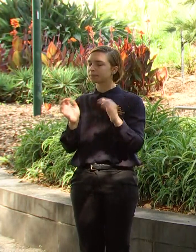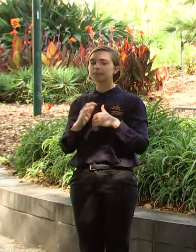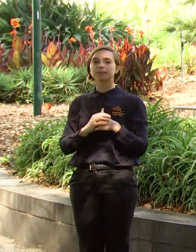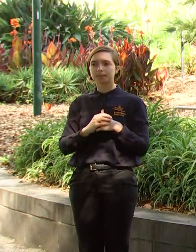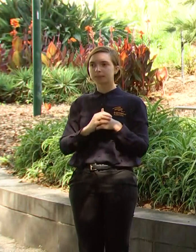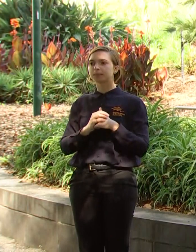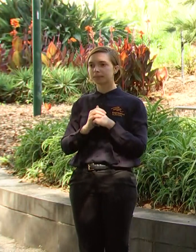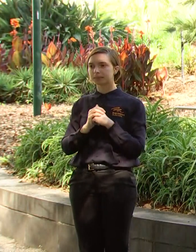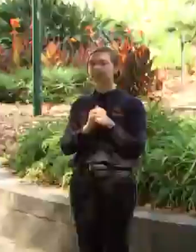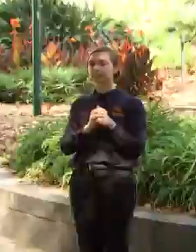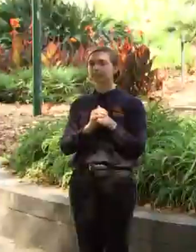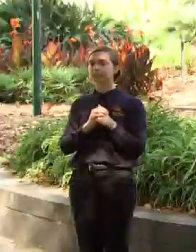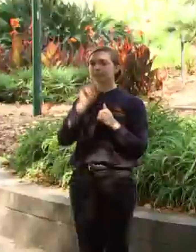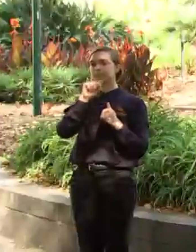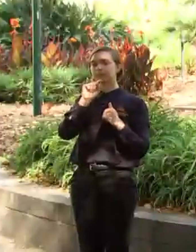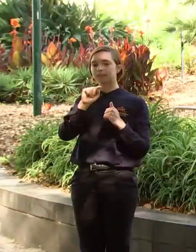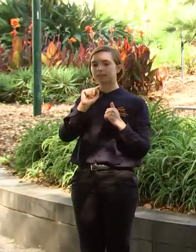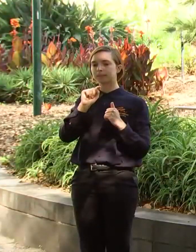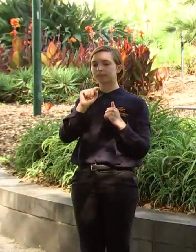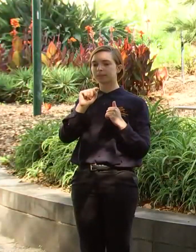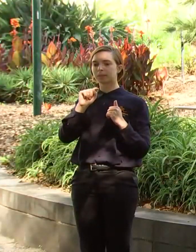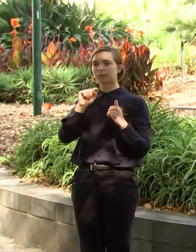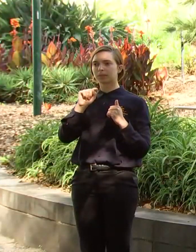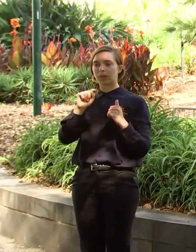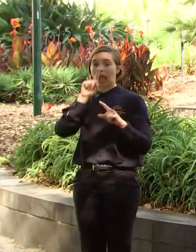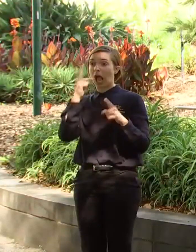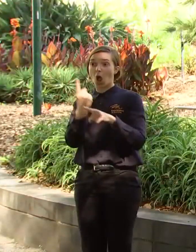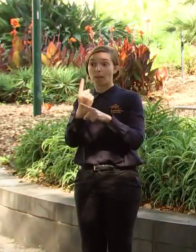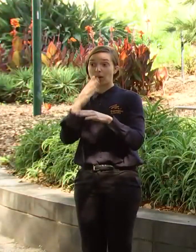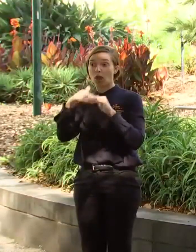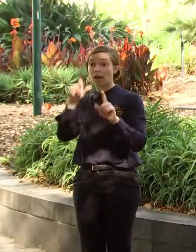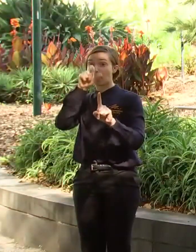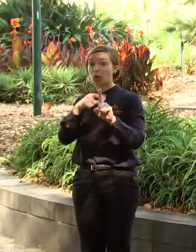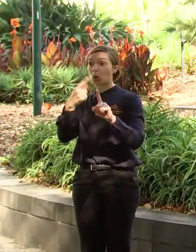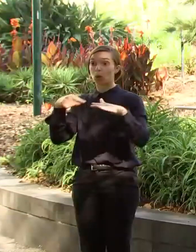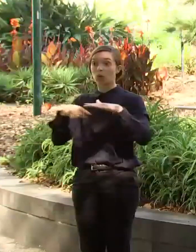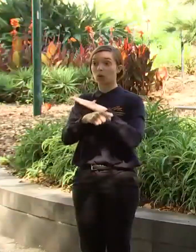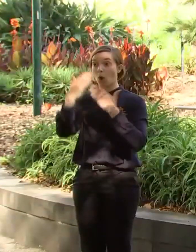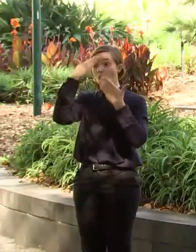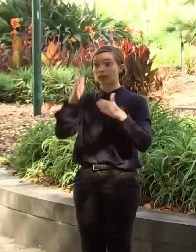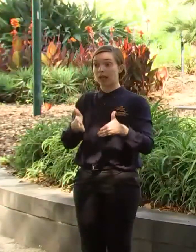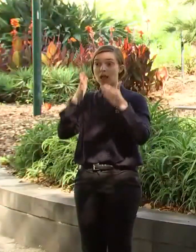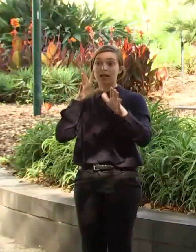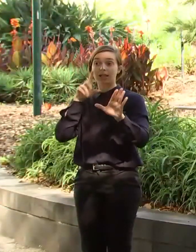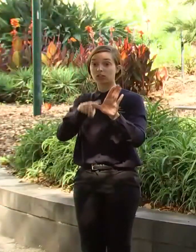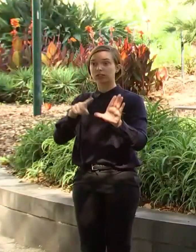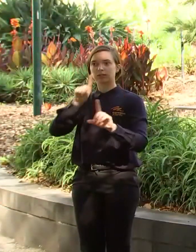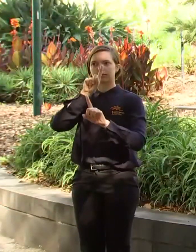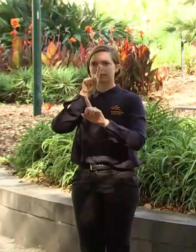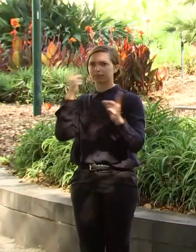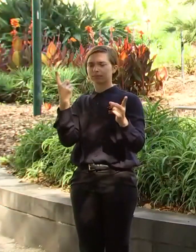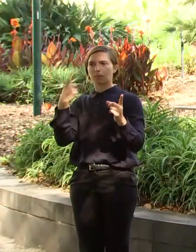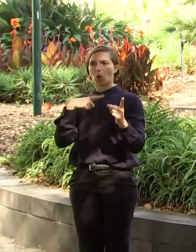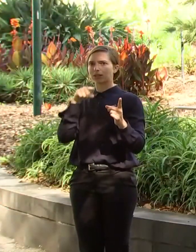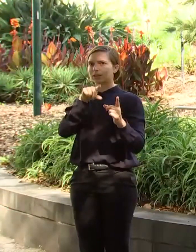description of that particular strain of virus, I can't do that, but I'm more than happy to get Alan Ching to speak to you about that. The point I'm making